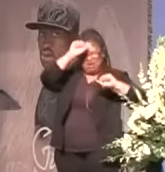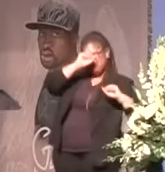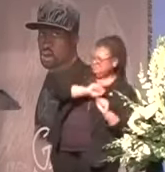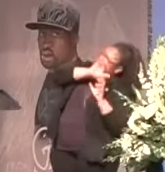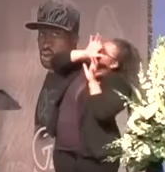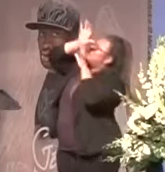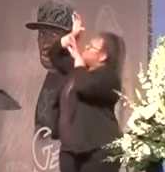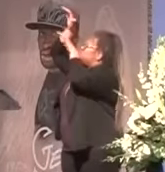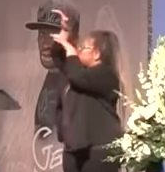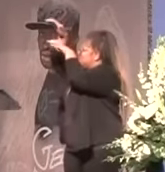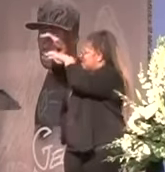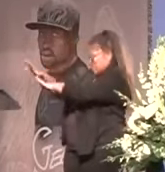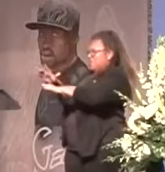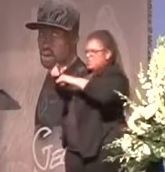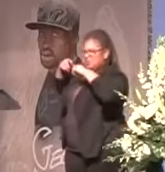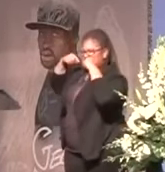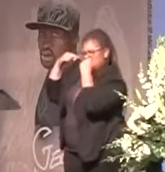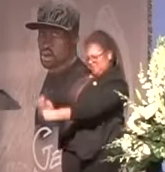for everybody.